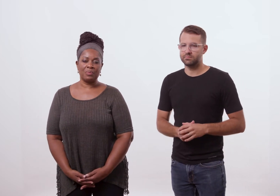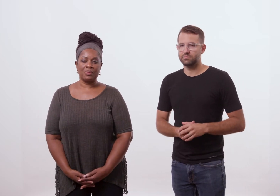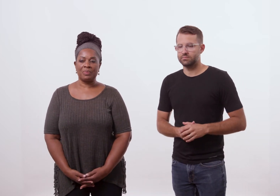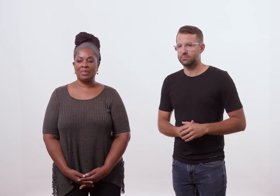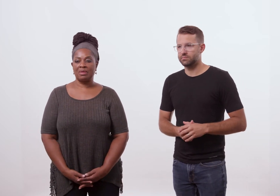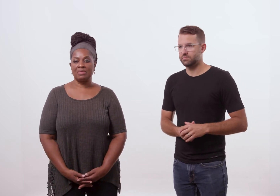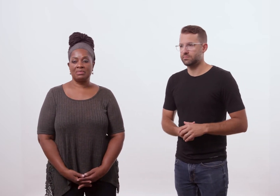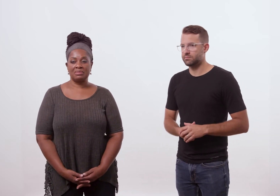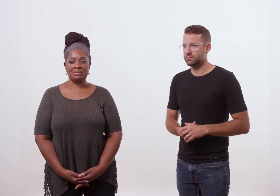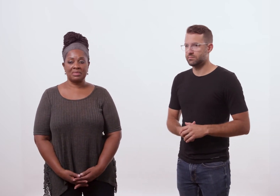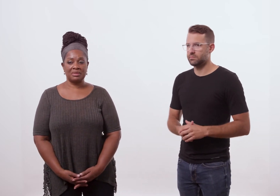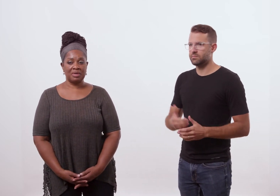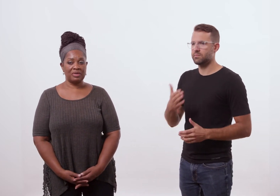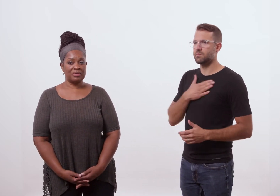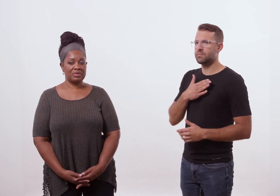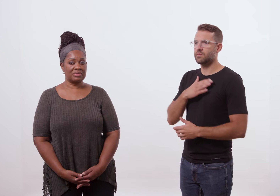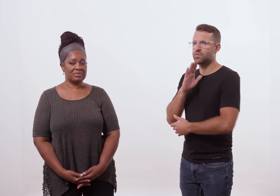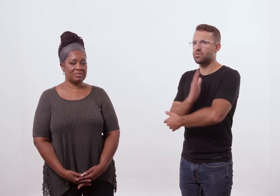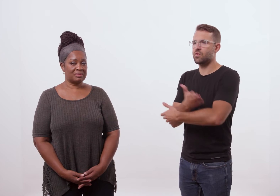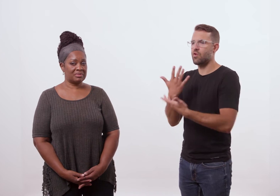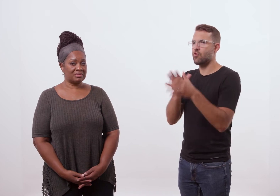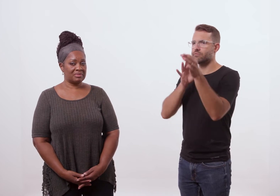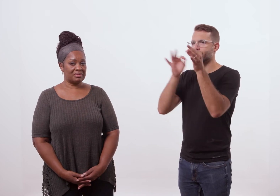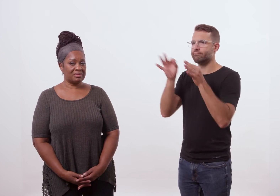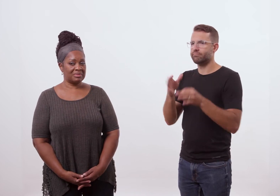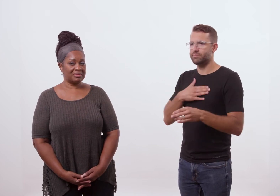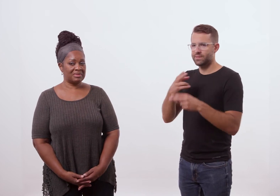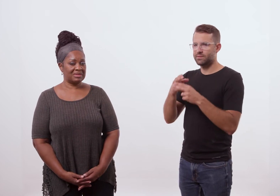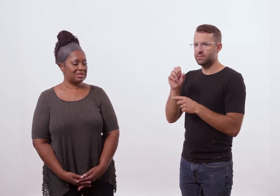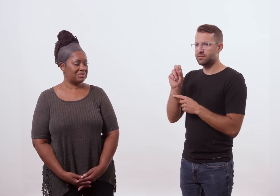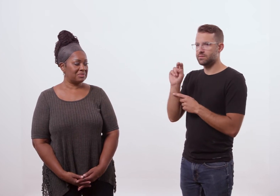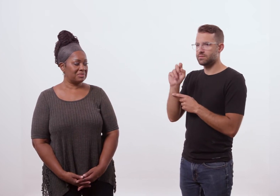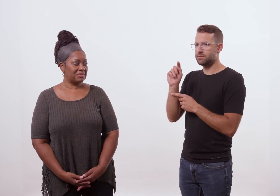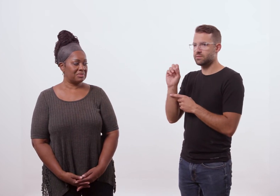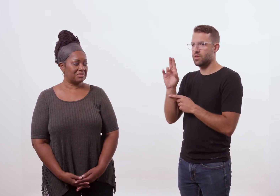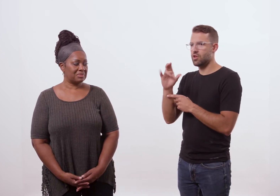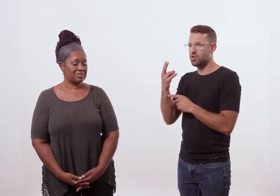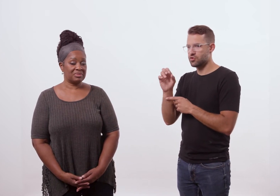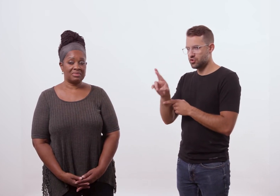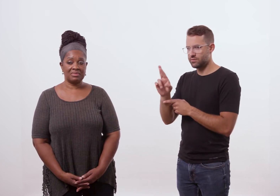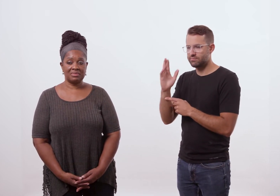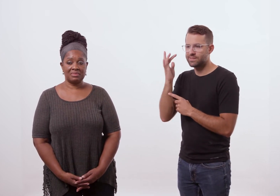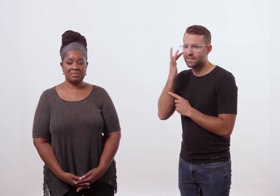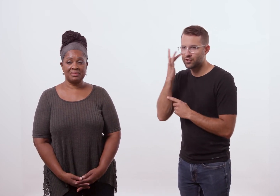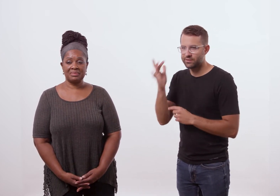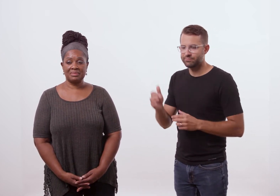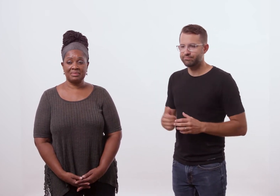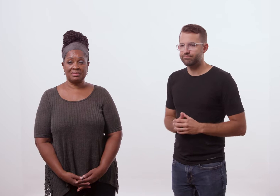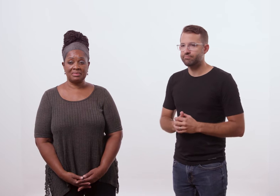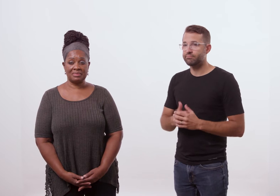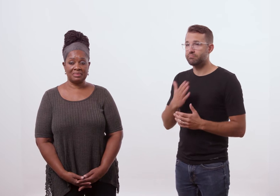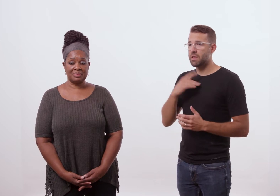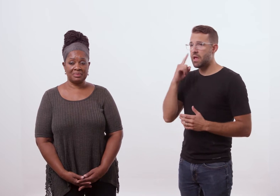As my daughter explained, I am called Sun Toucher. I do not see with my eyes, Wolfriders, for